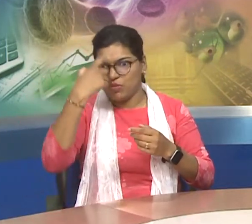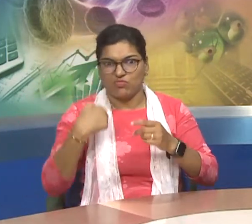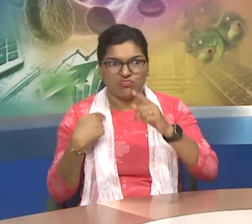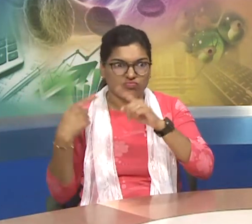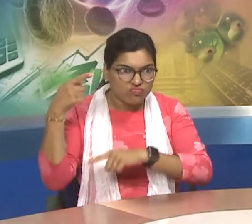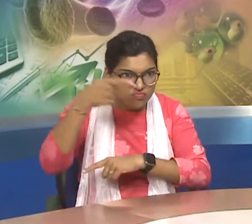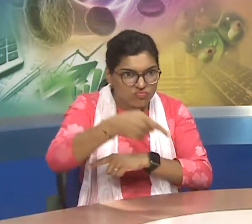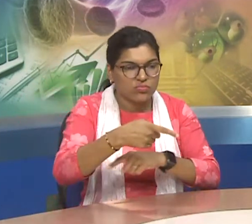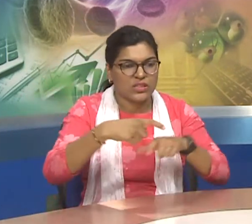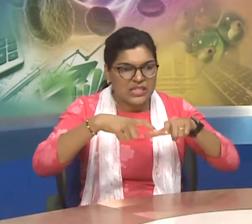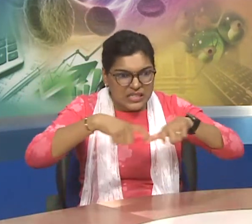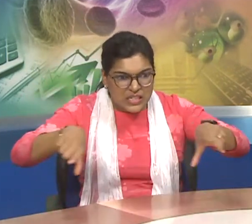education.